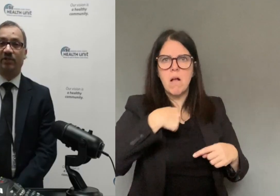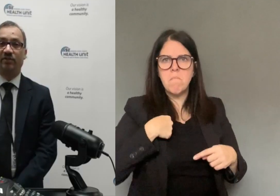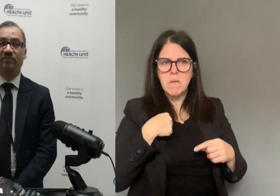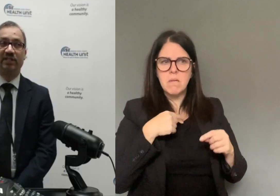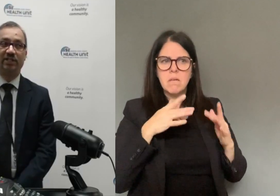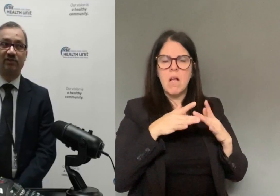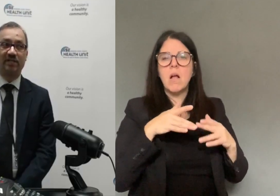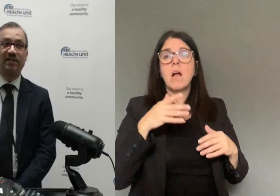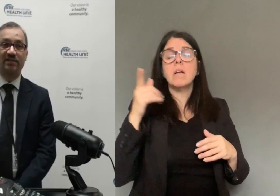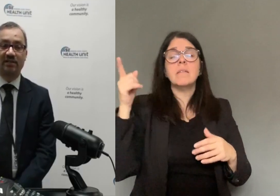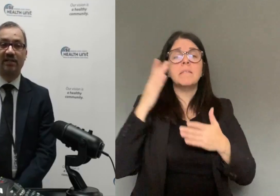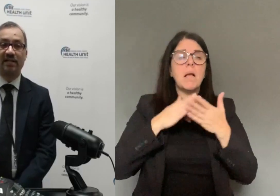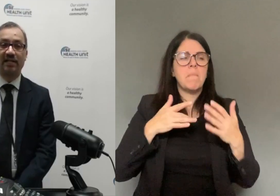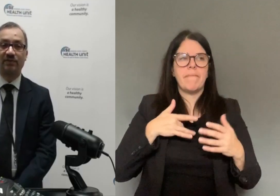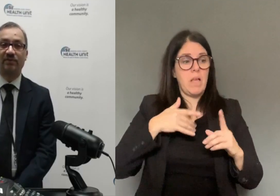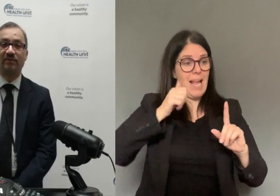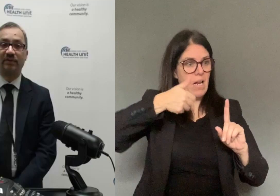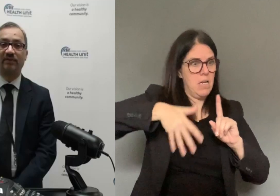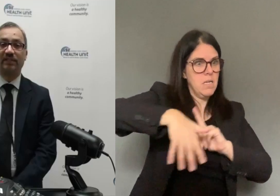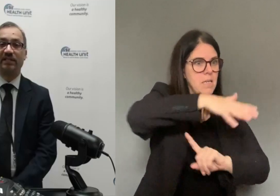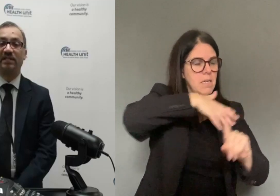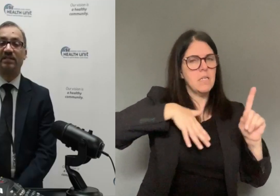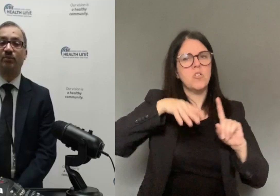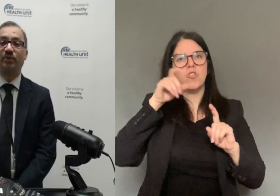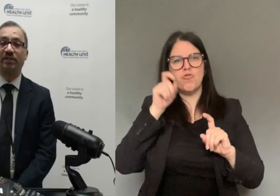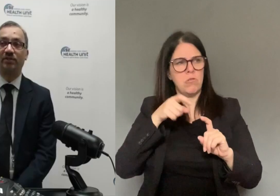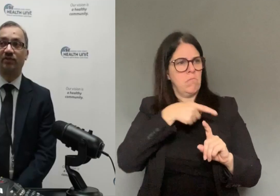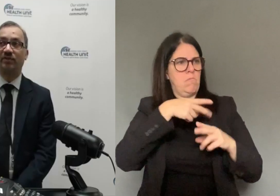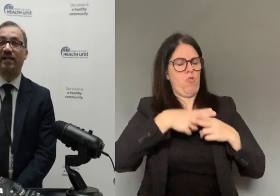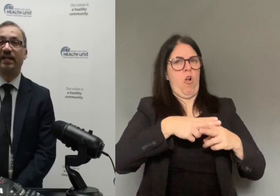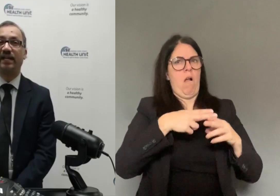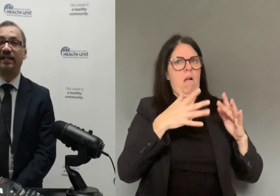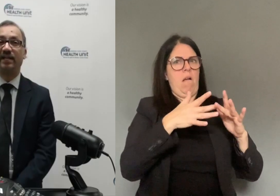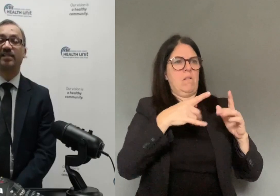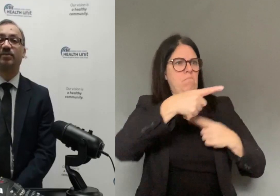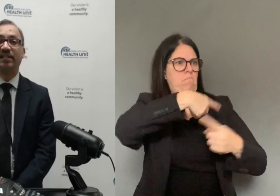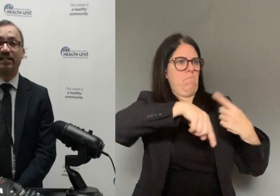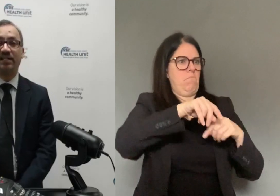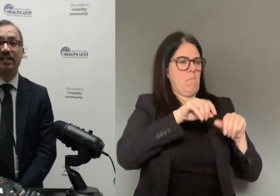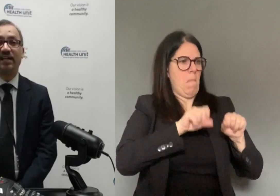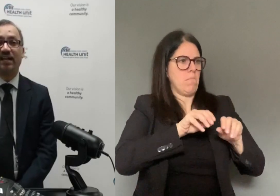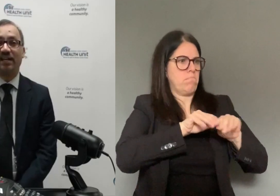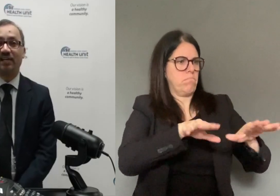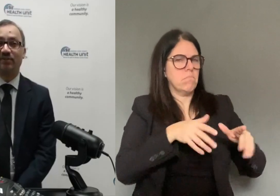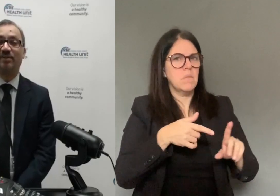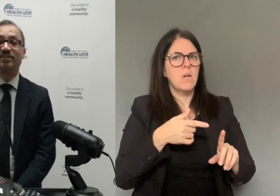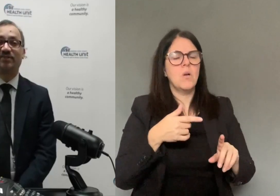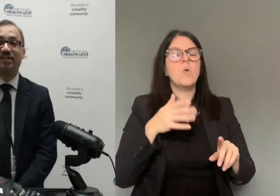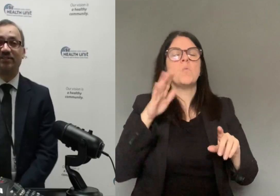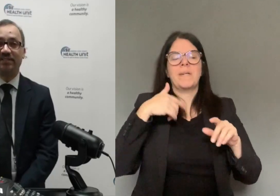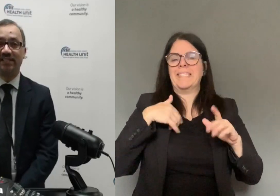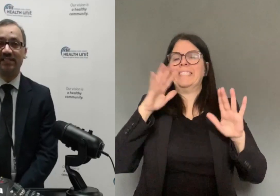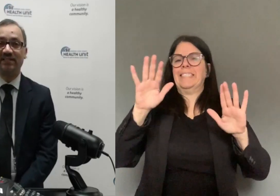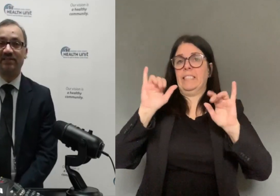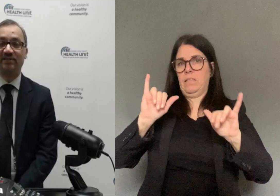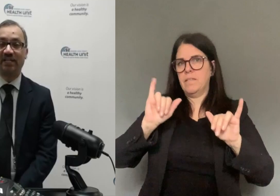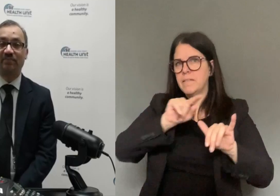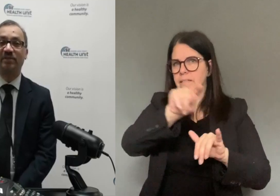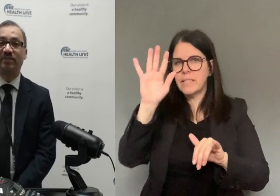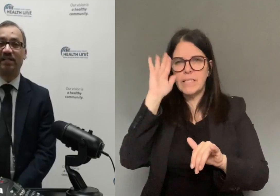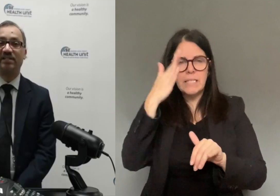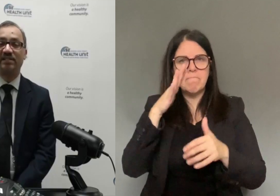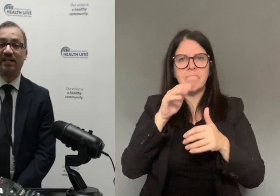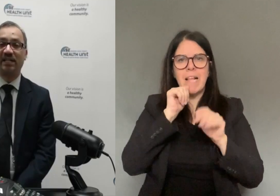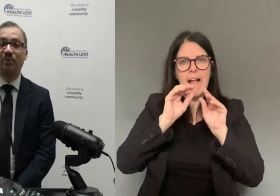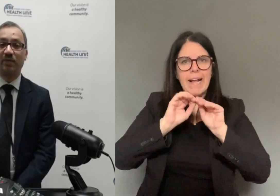everyone should be treated as contacts. So we felt that it is important to try and explain it to the best of our abilities to help